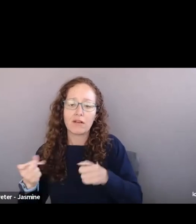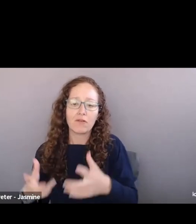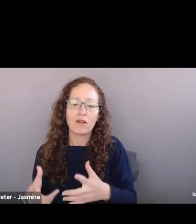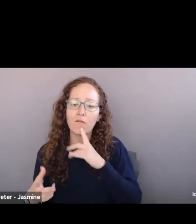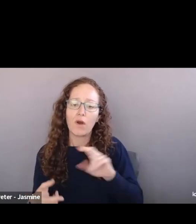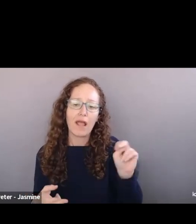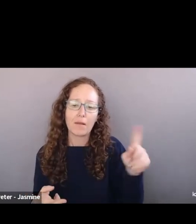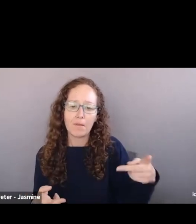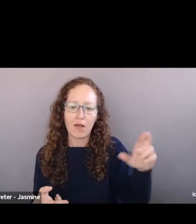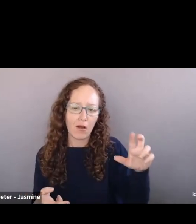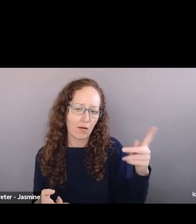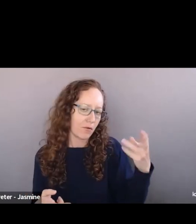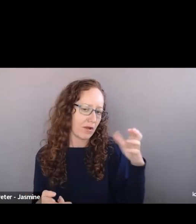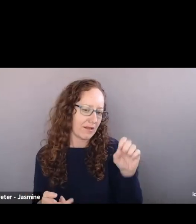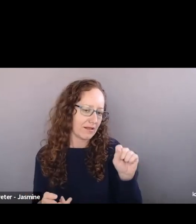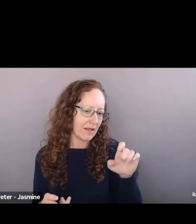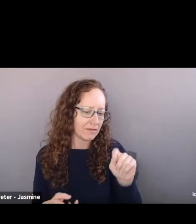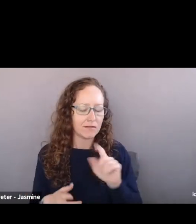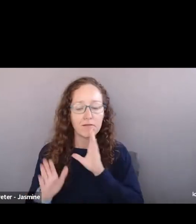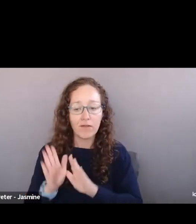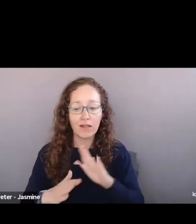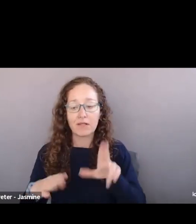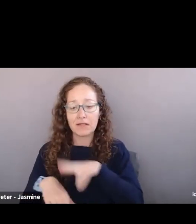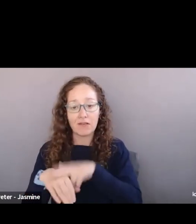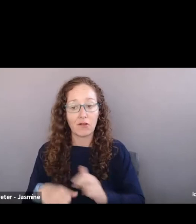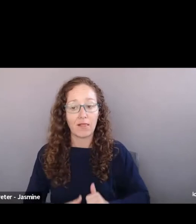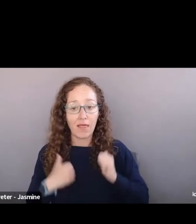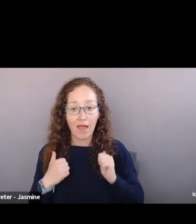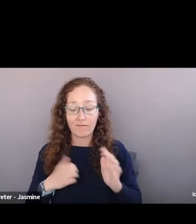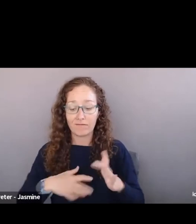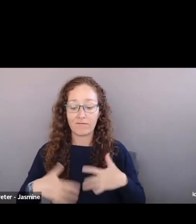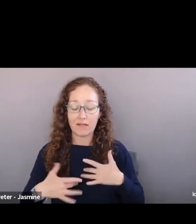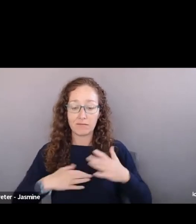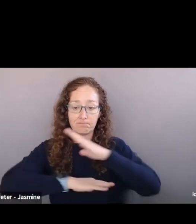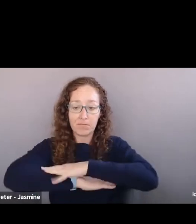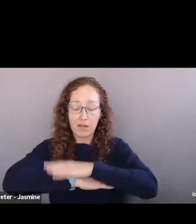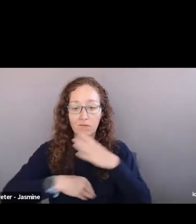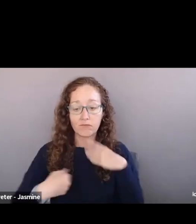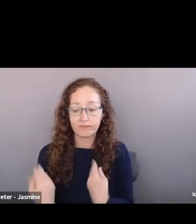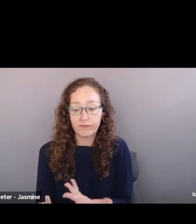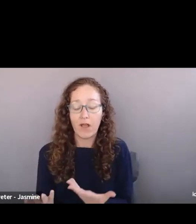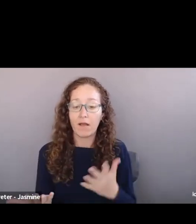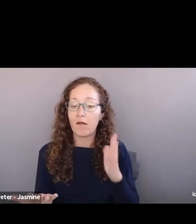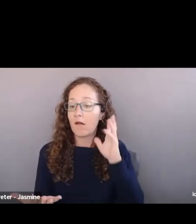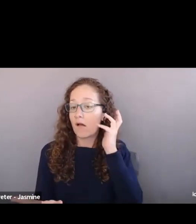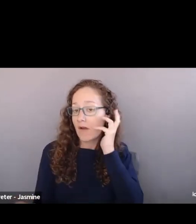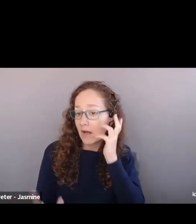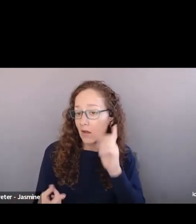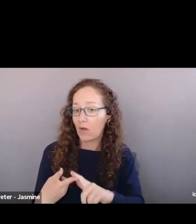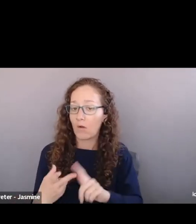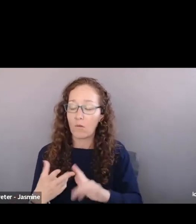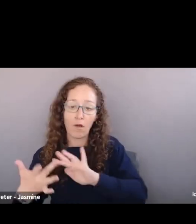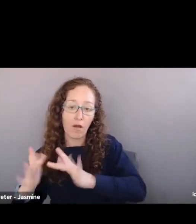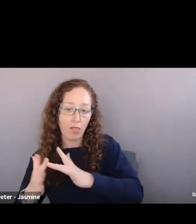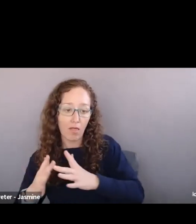a national live events platform to bring on-air and online content to audiences